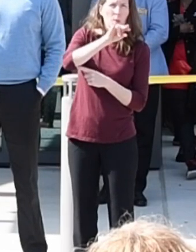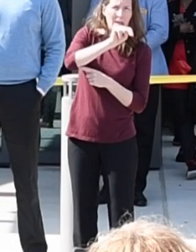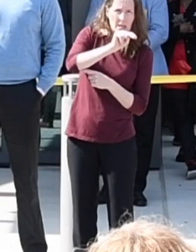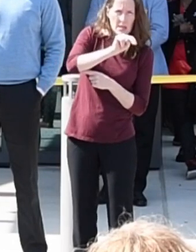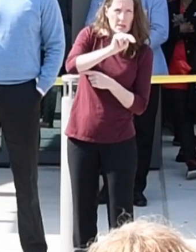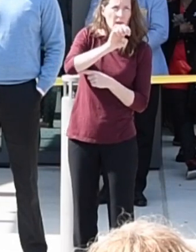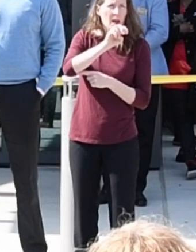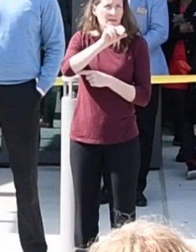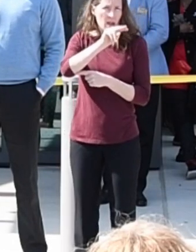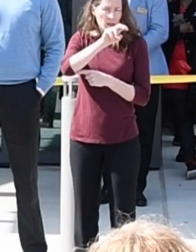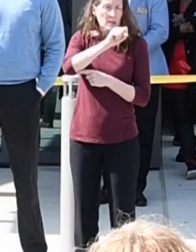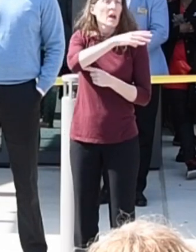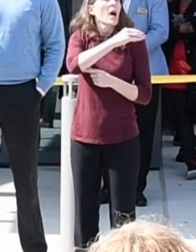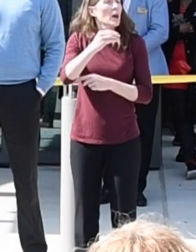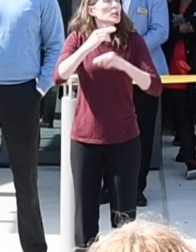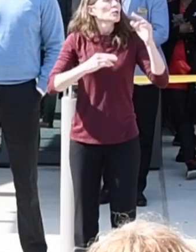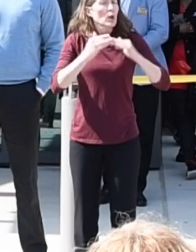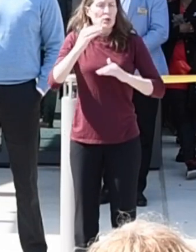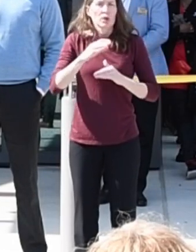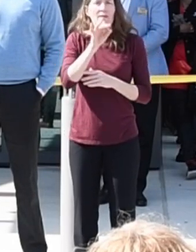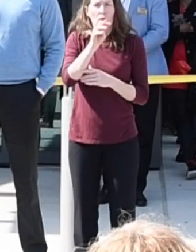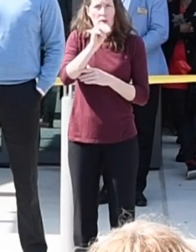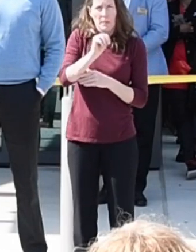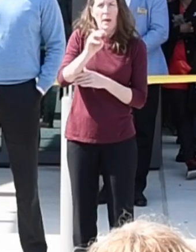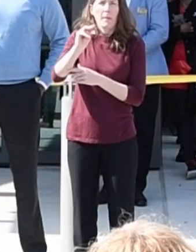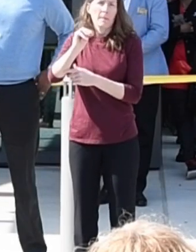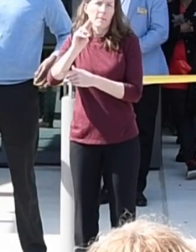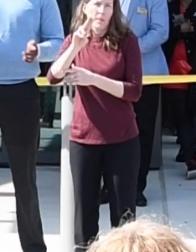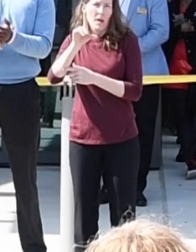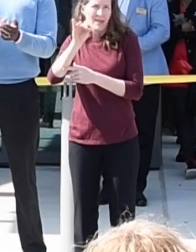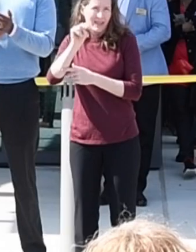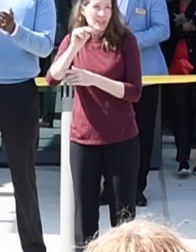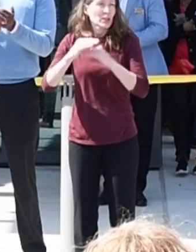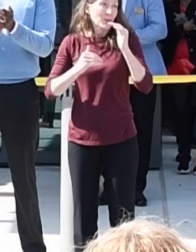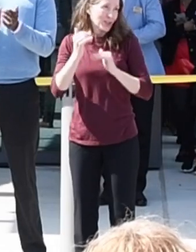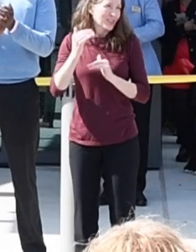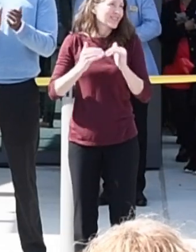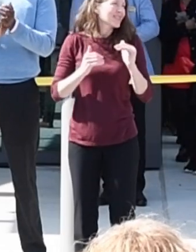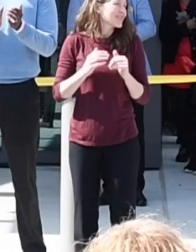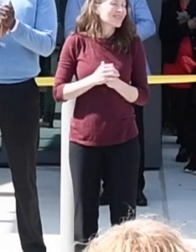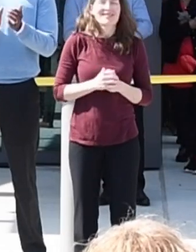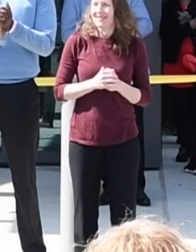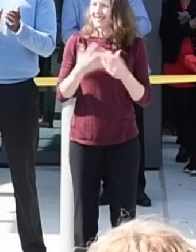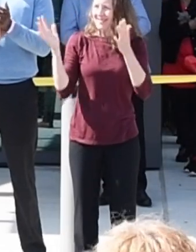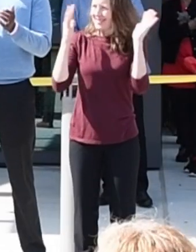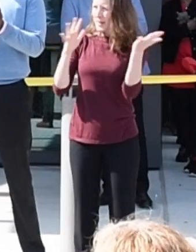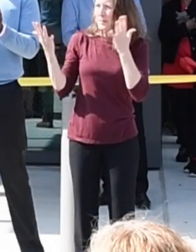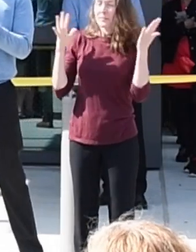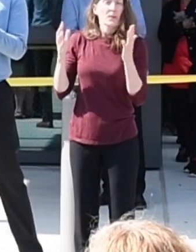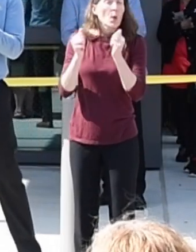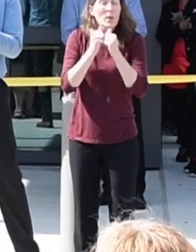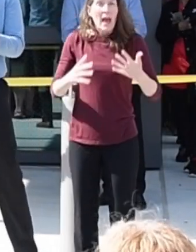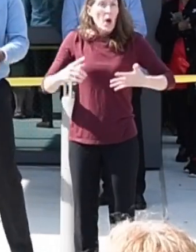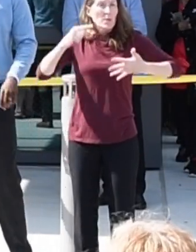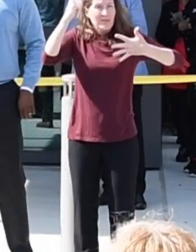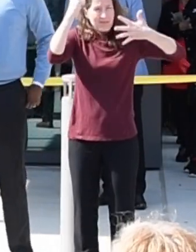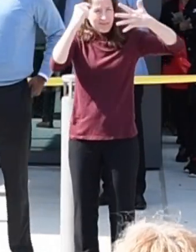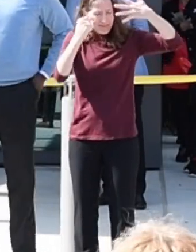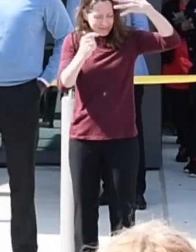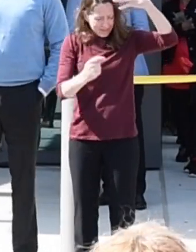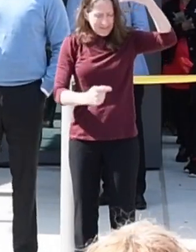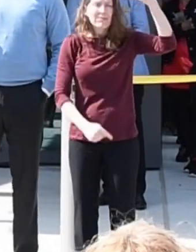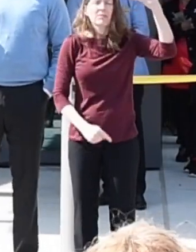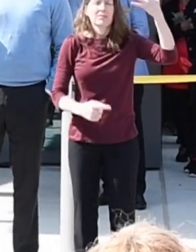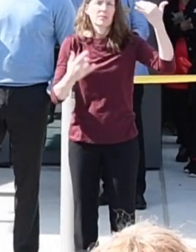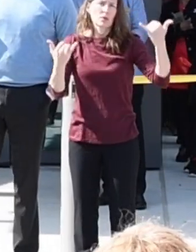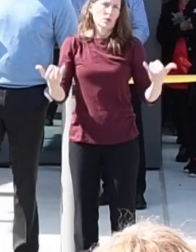constructional firm, Mullen Construction. Without all these partners, today would not have been